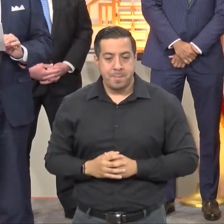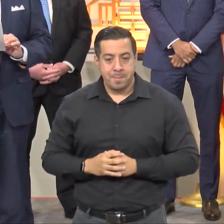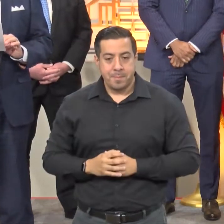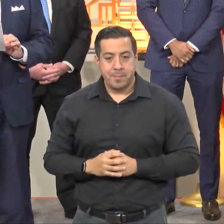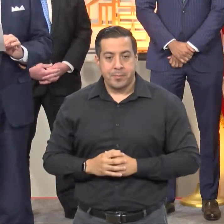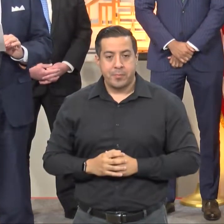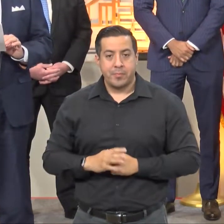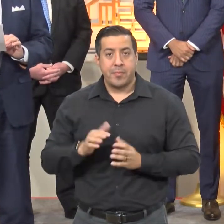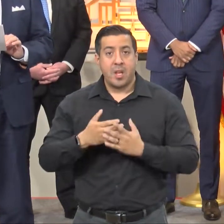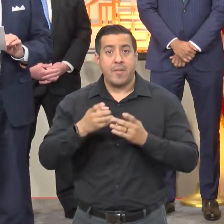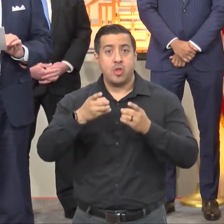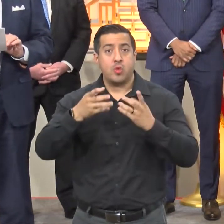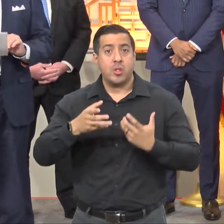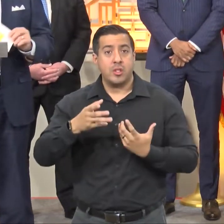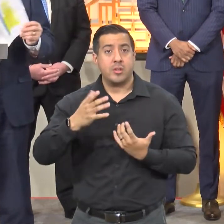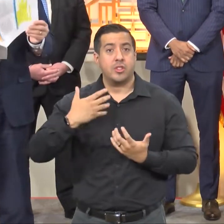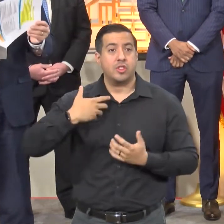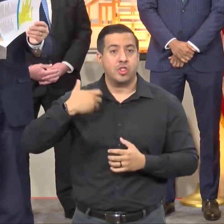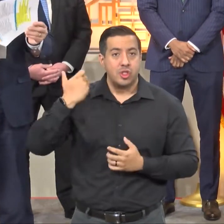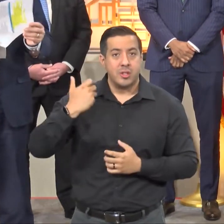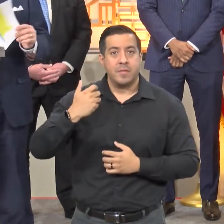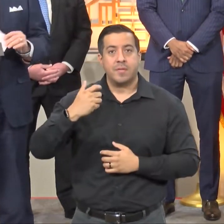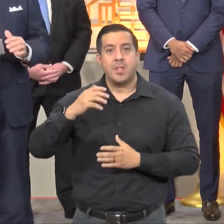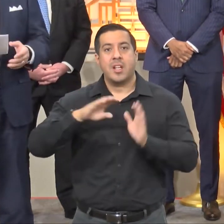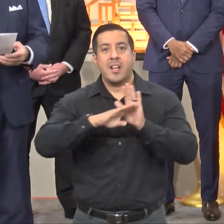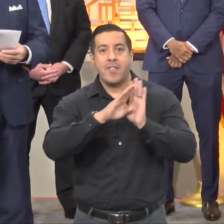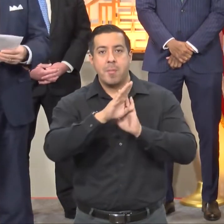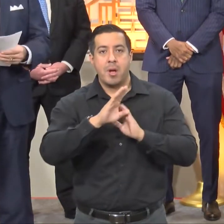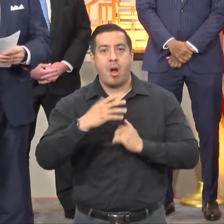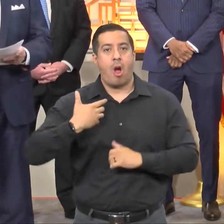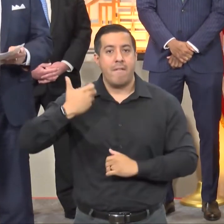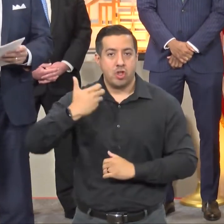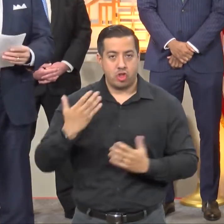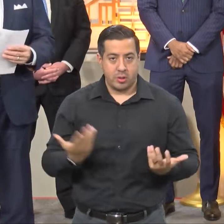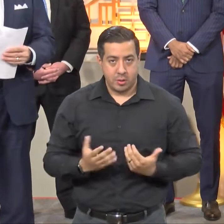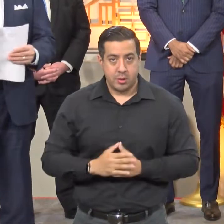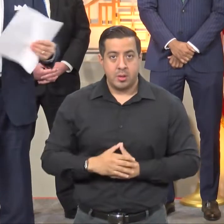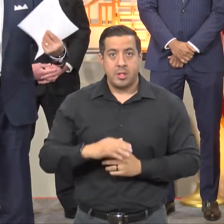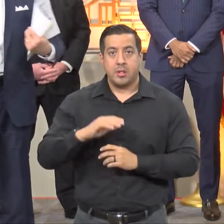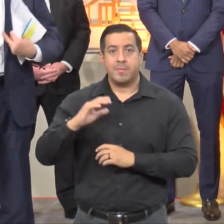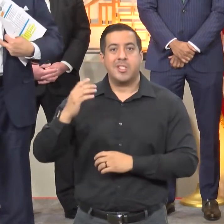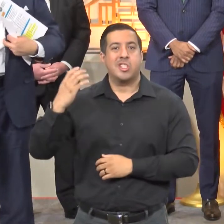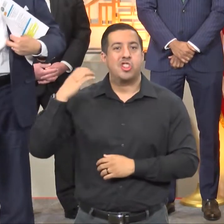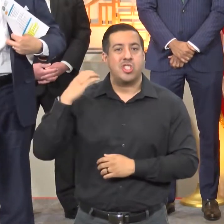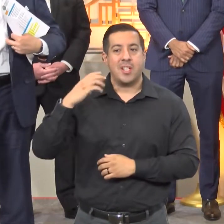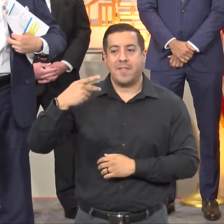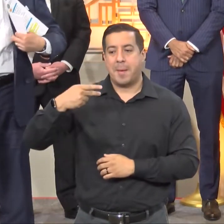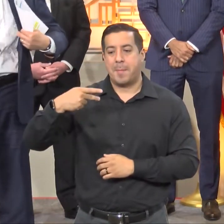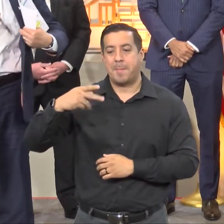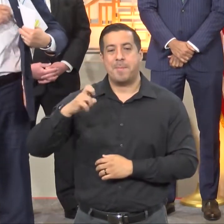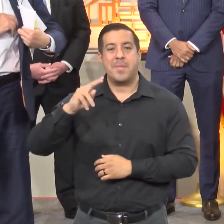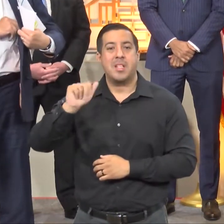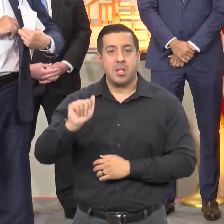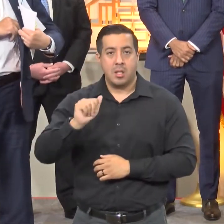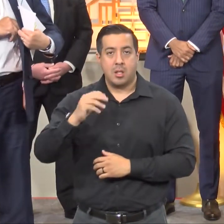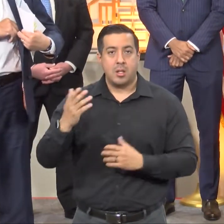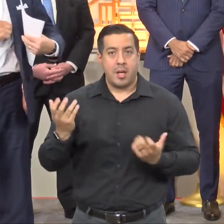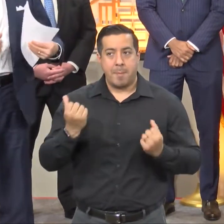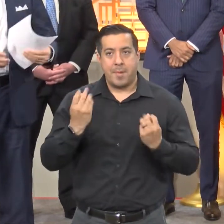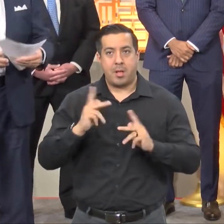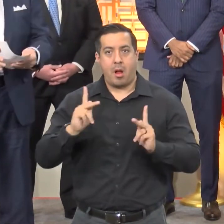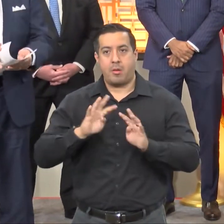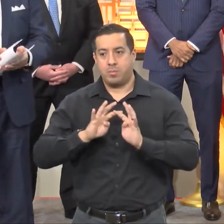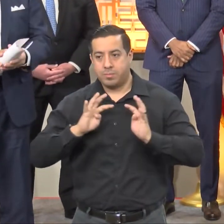number of directors, and the Chief Economic Development Officer is also present, Chief Pena, and many of my other department heads as